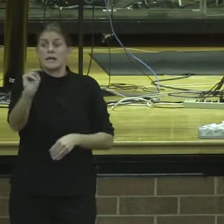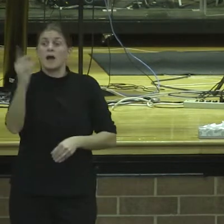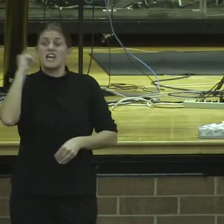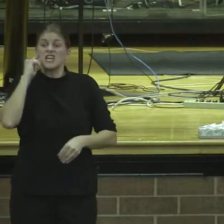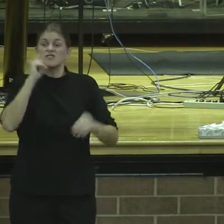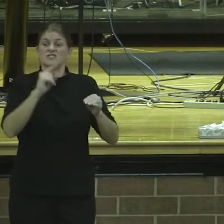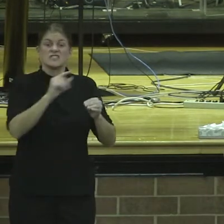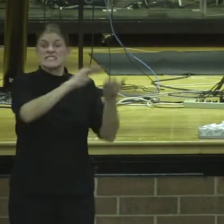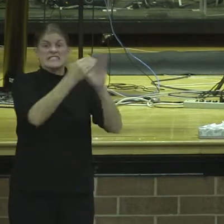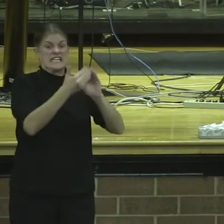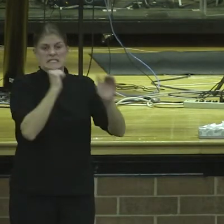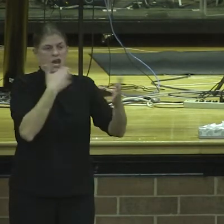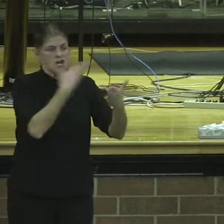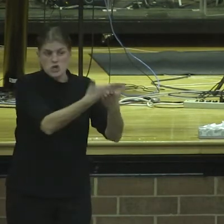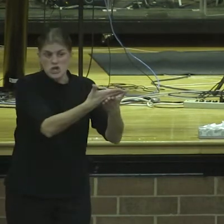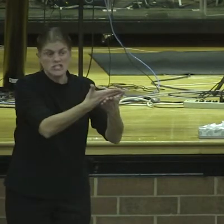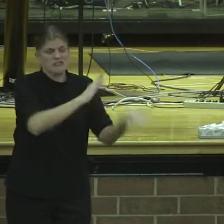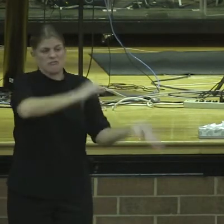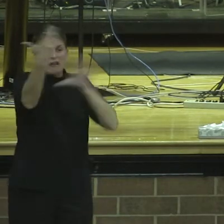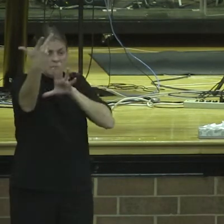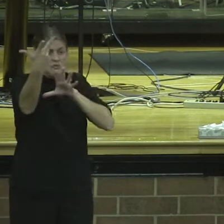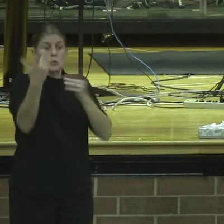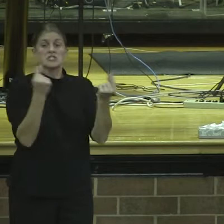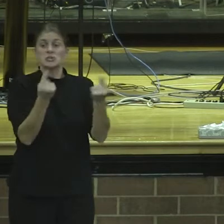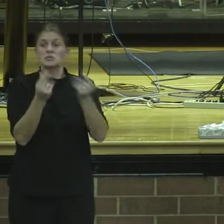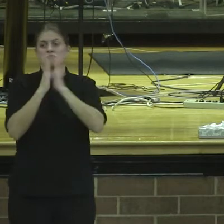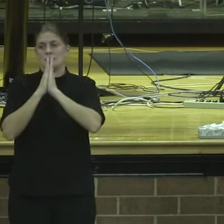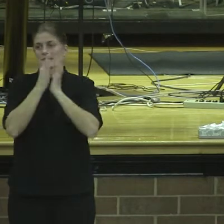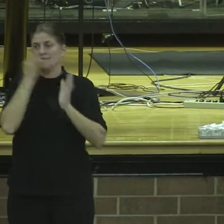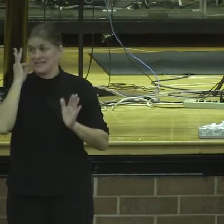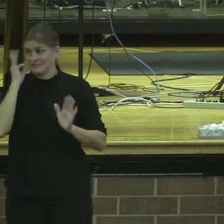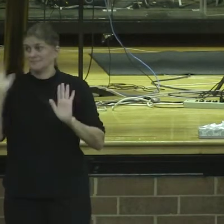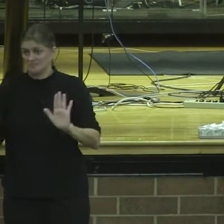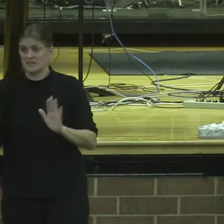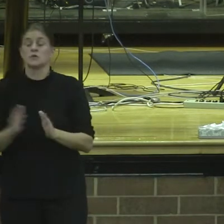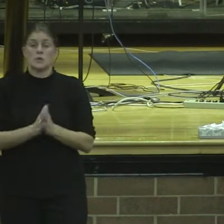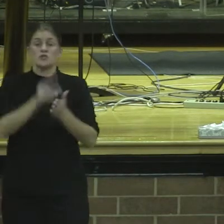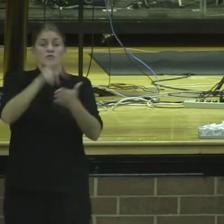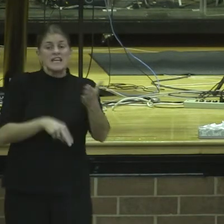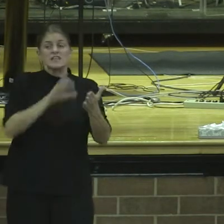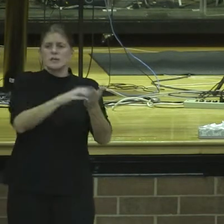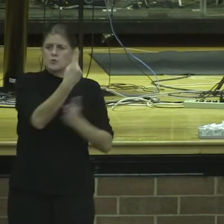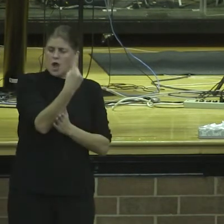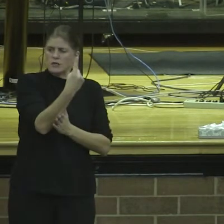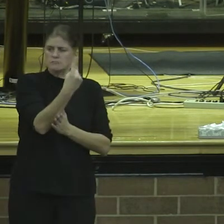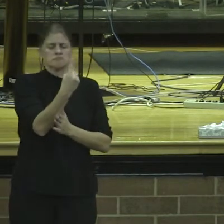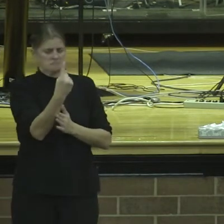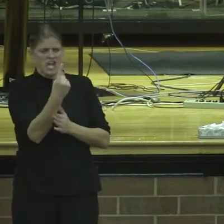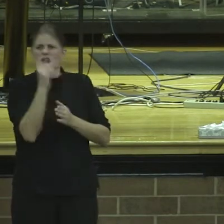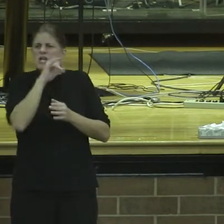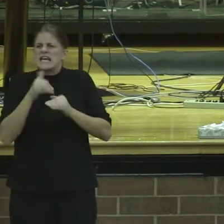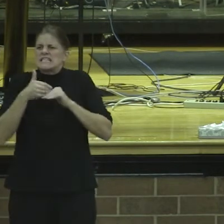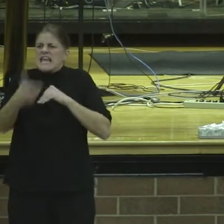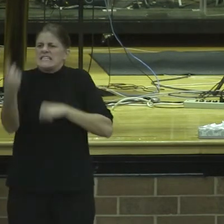what? Pray. Pray and fast. Now on page, it looks like, when you read it, you go from chapter 1 to chapter 2, it looks like the very next